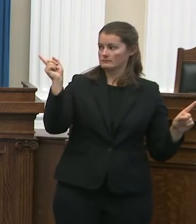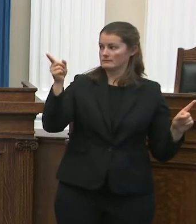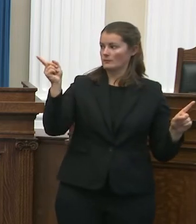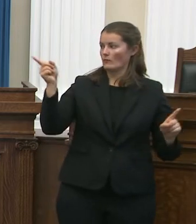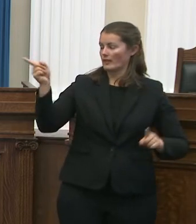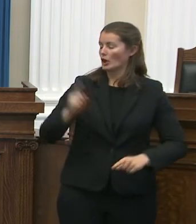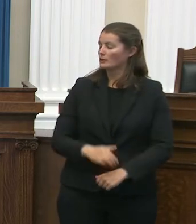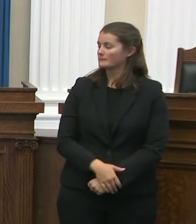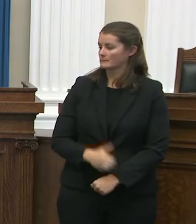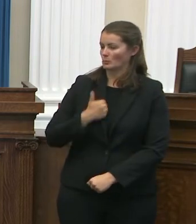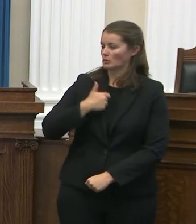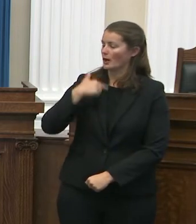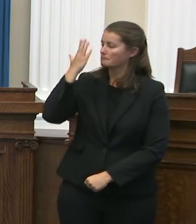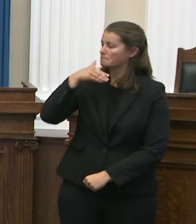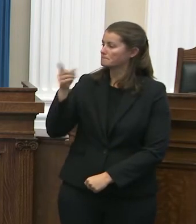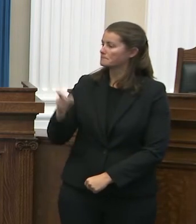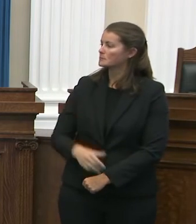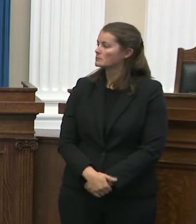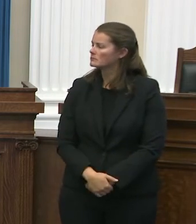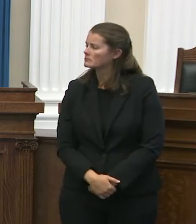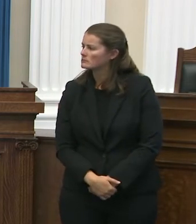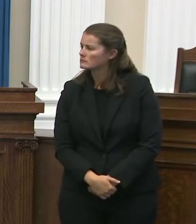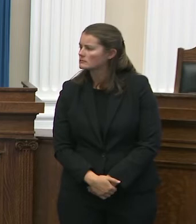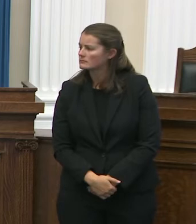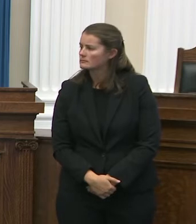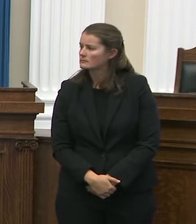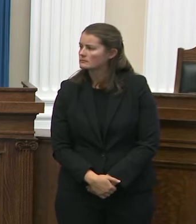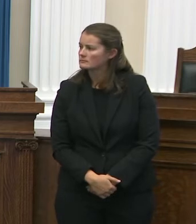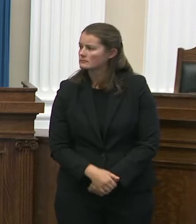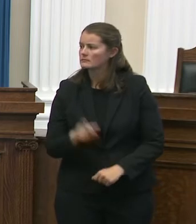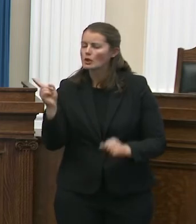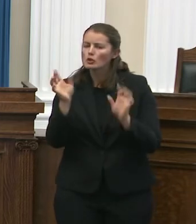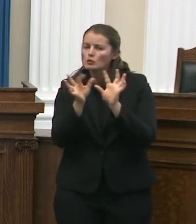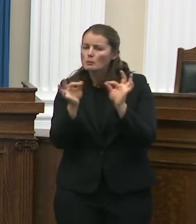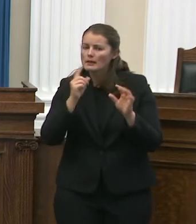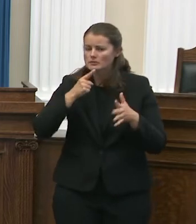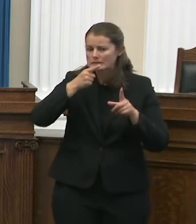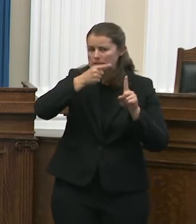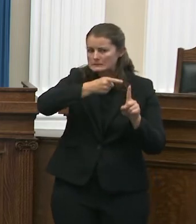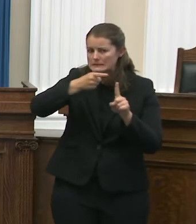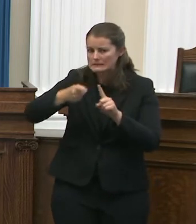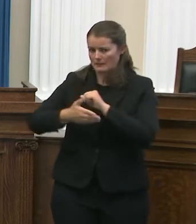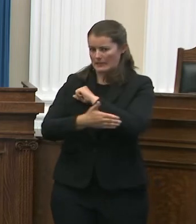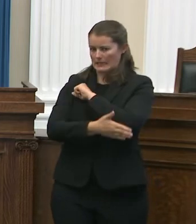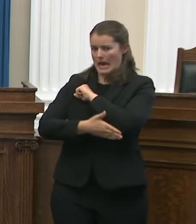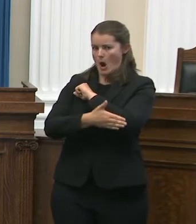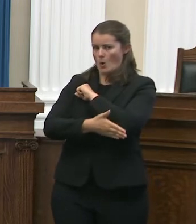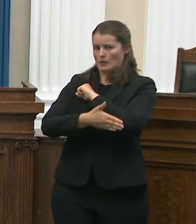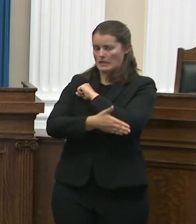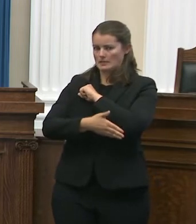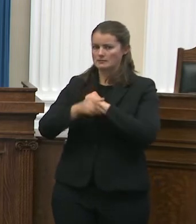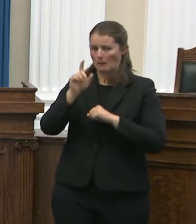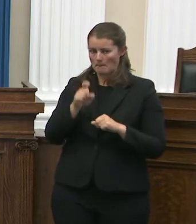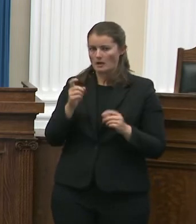Governor, oh, I'm sorry. Go ahead, Paul. You mentioned certain counties. Can you tell us about those counties? Which counties is